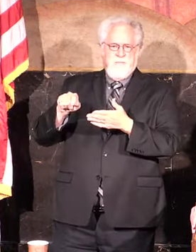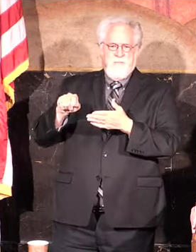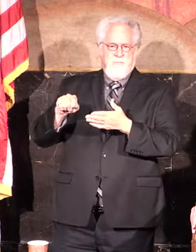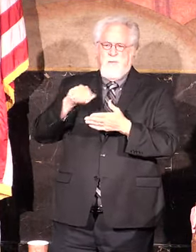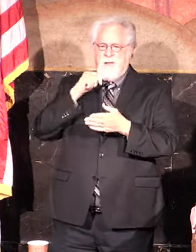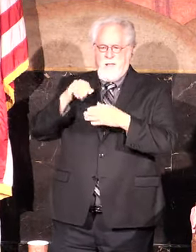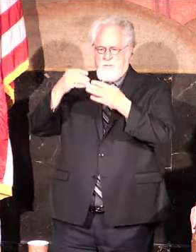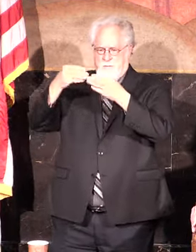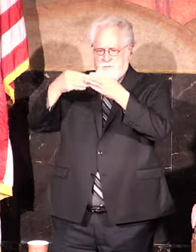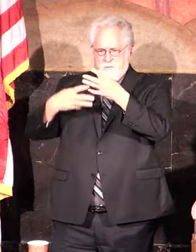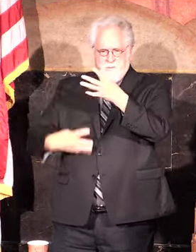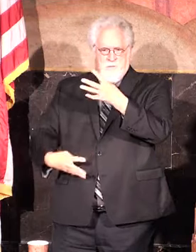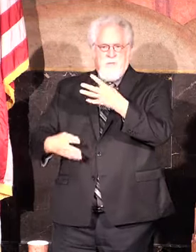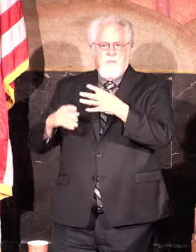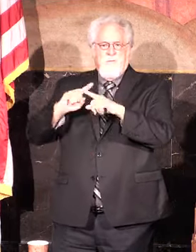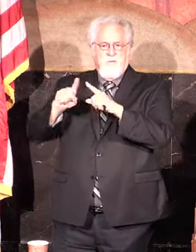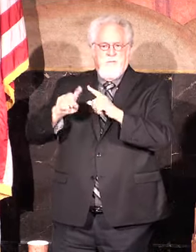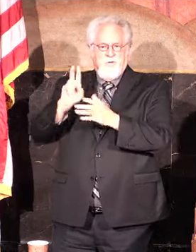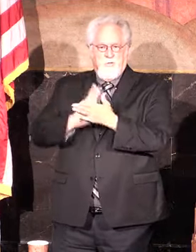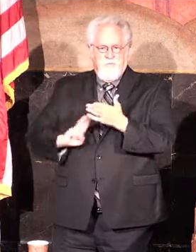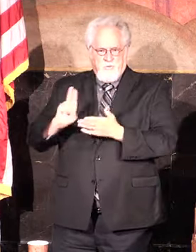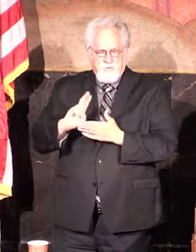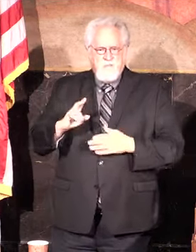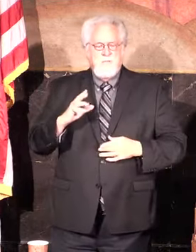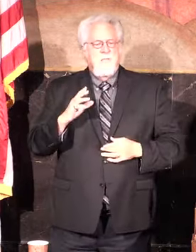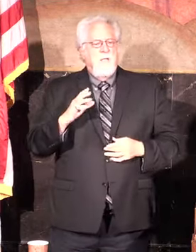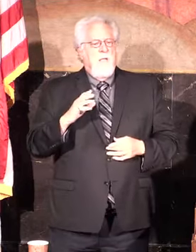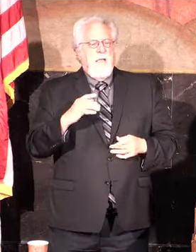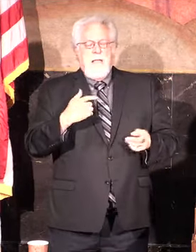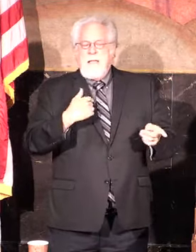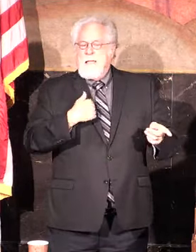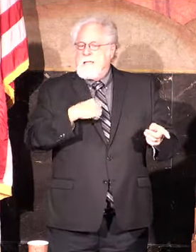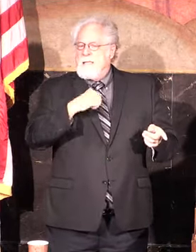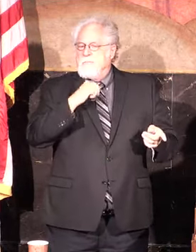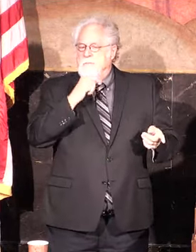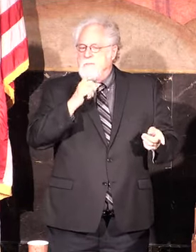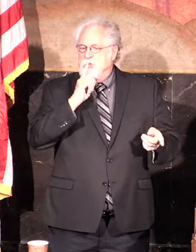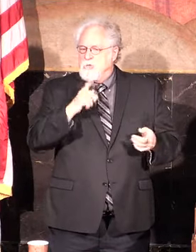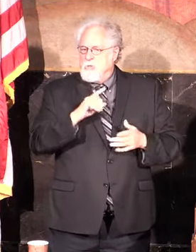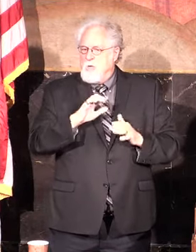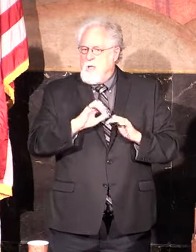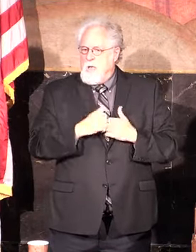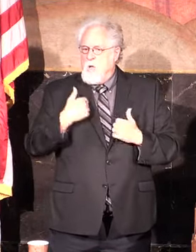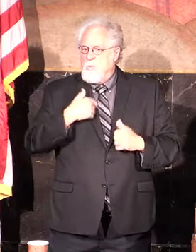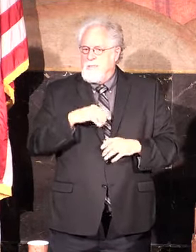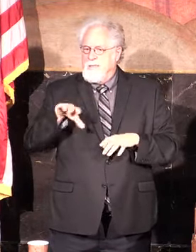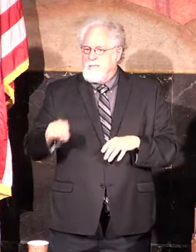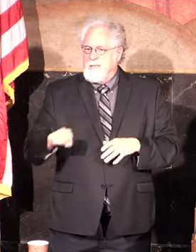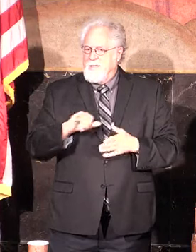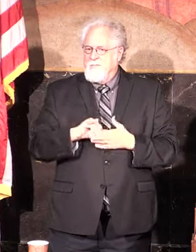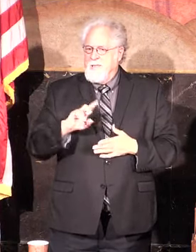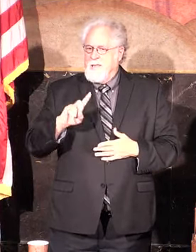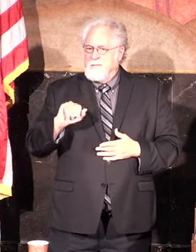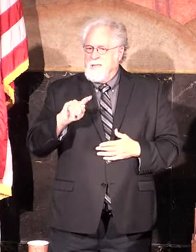I don't know, I'm not sure what means we have to capture that